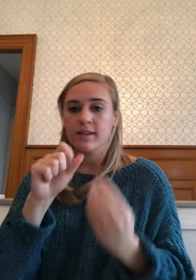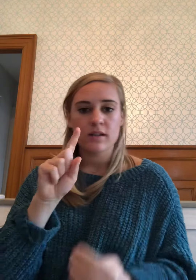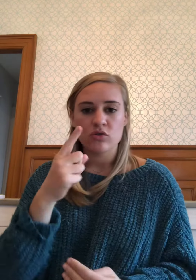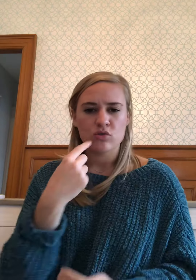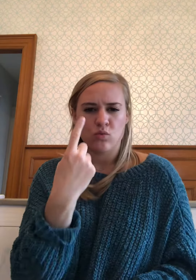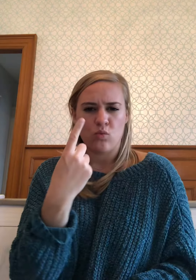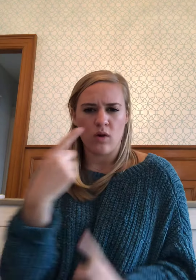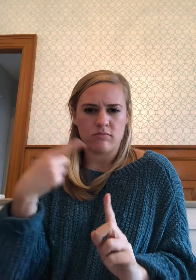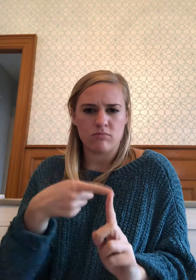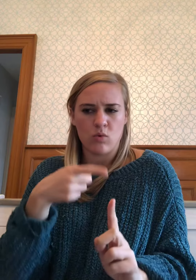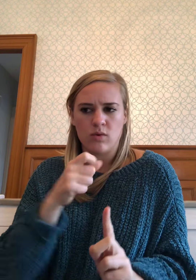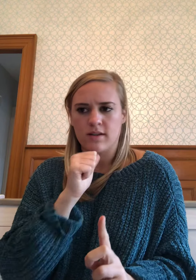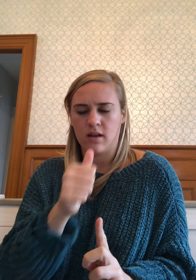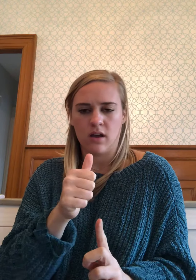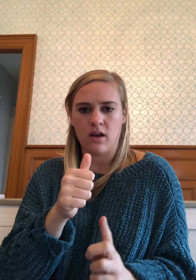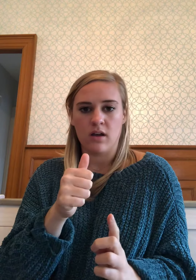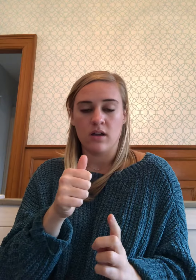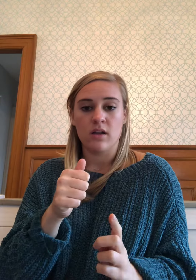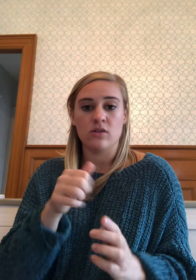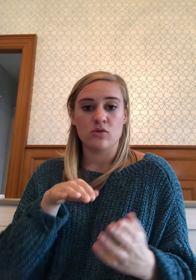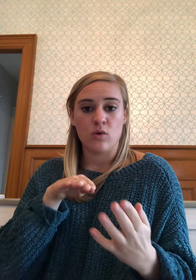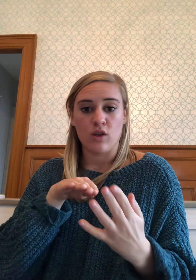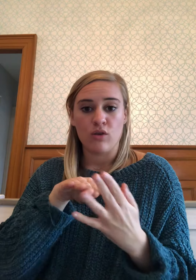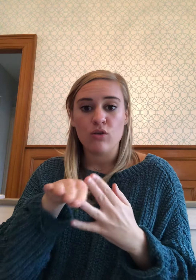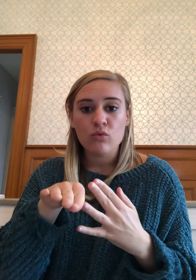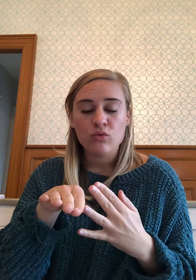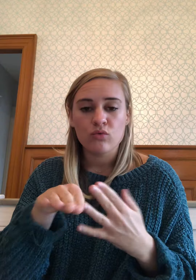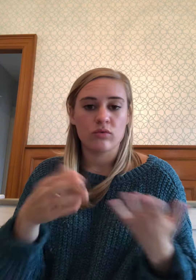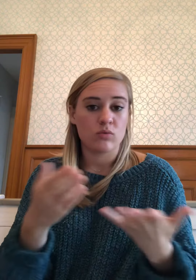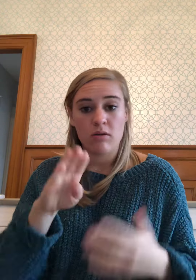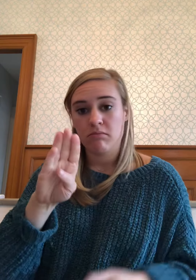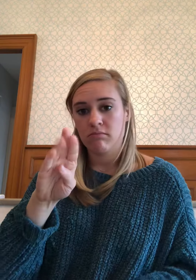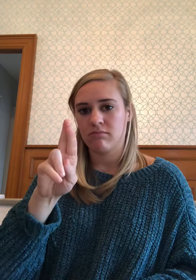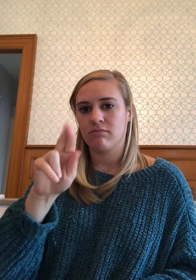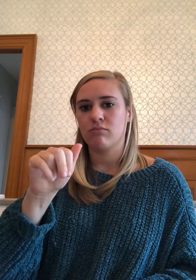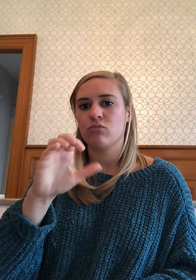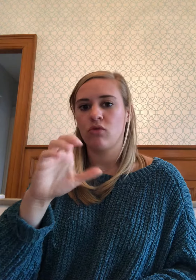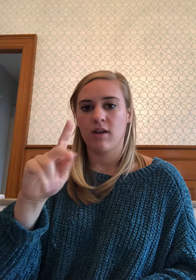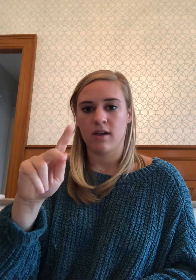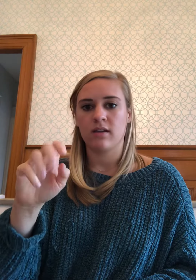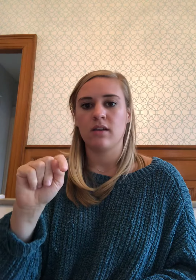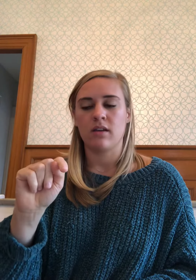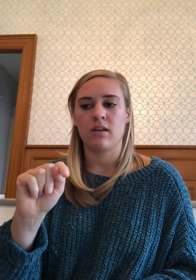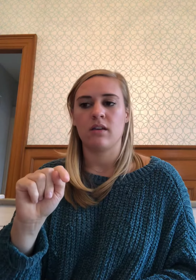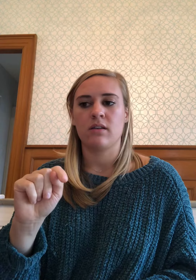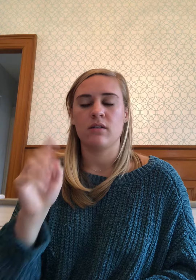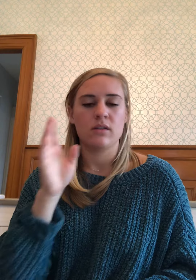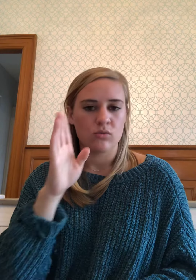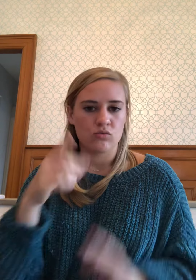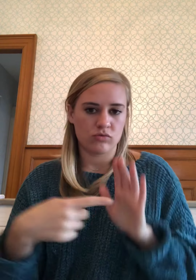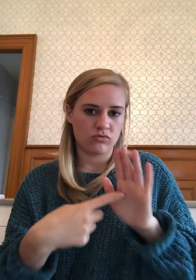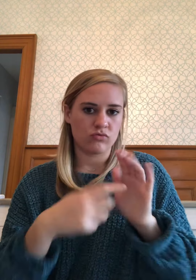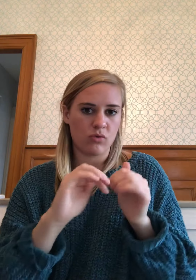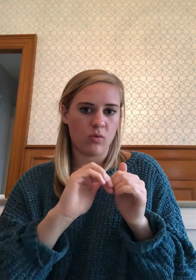going through something. That something being an orthodontic bracket. And we'll show you how we use